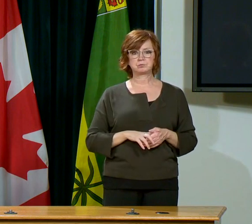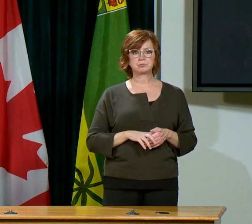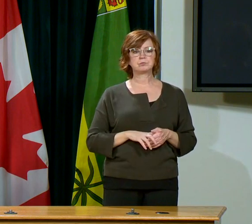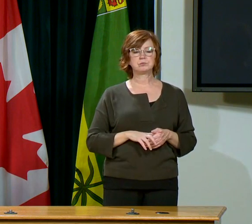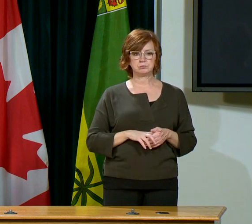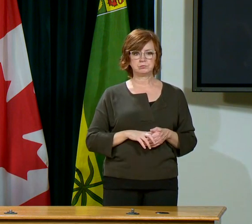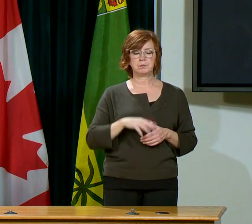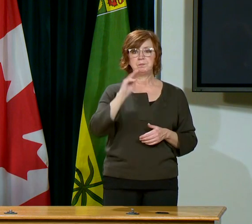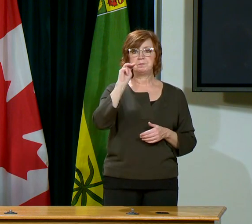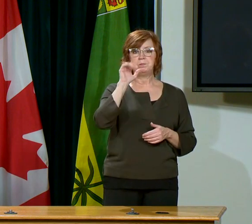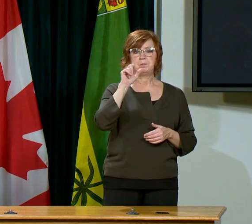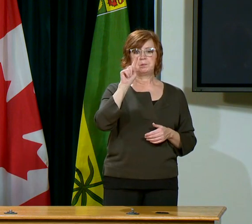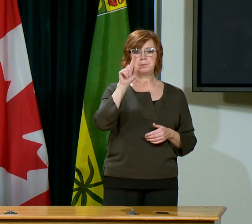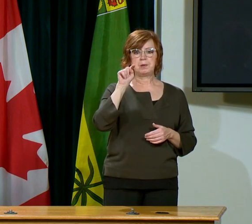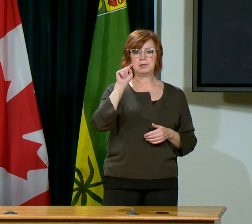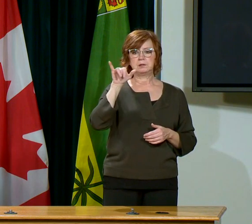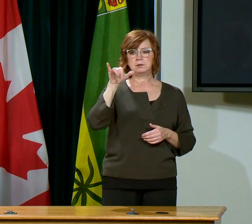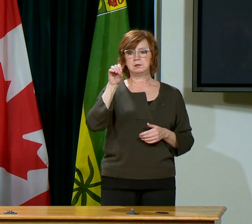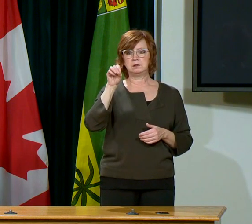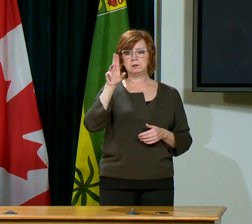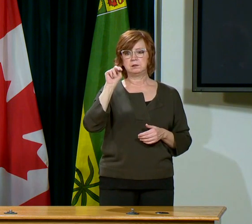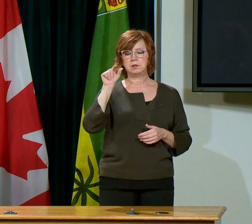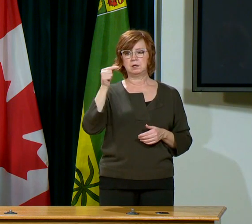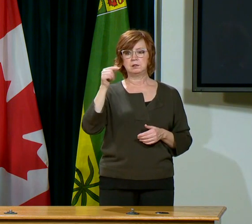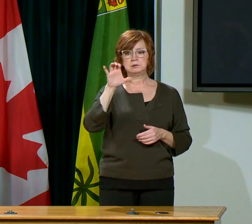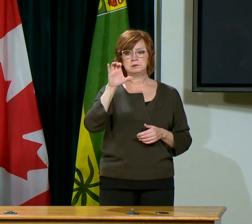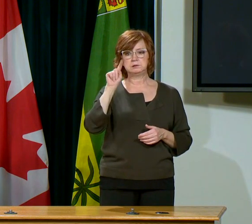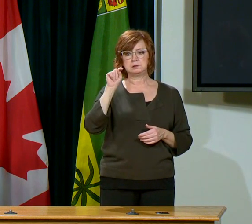We have Matt Young with CTV.